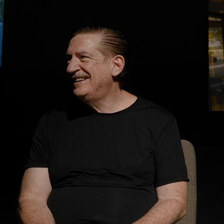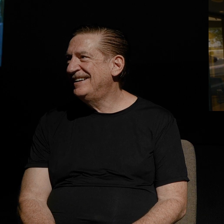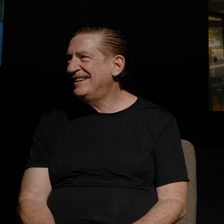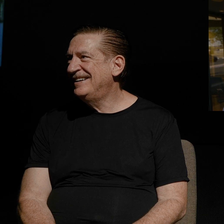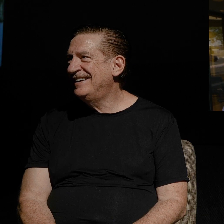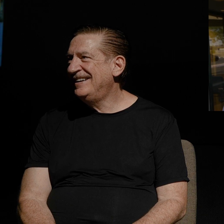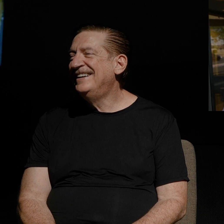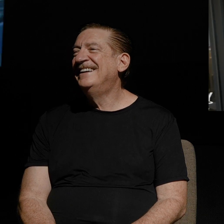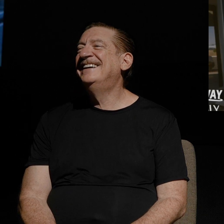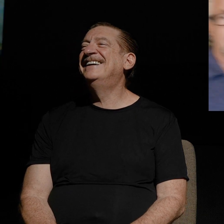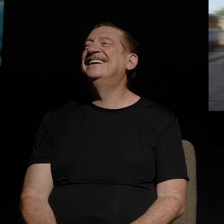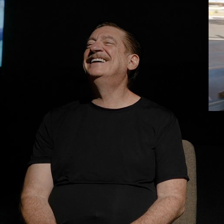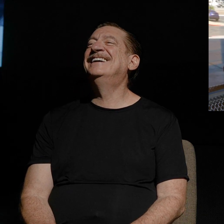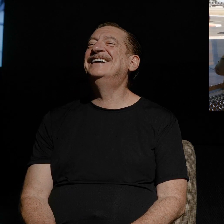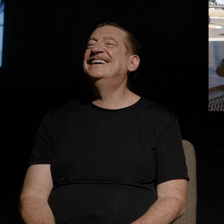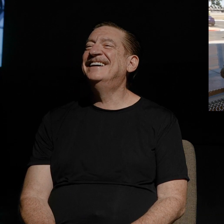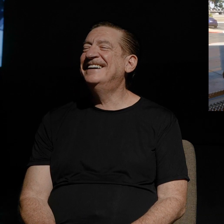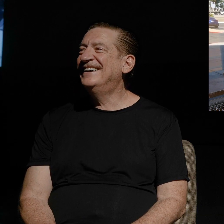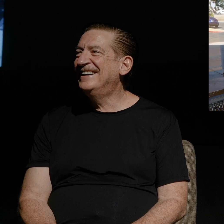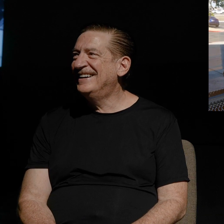properly now.